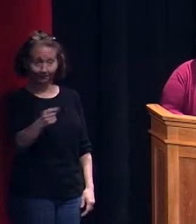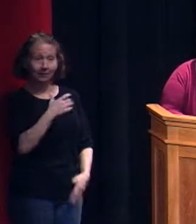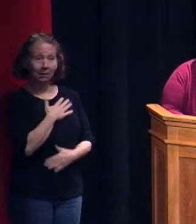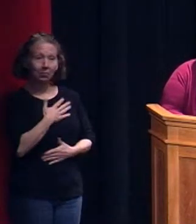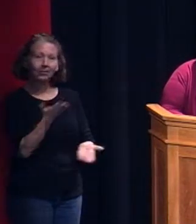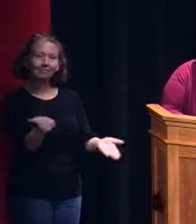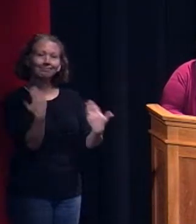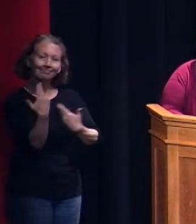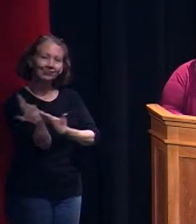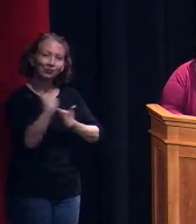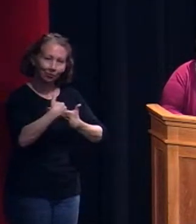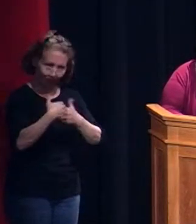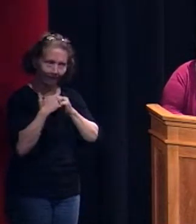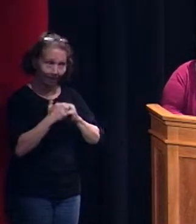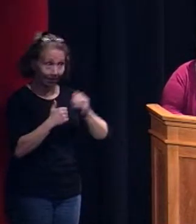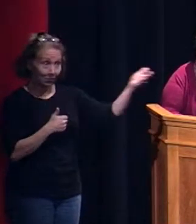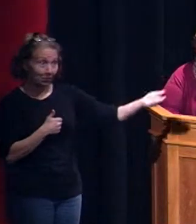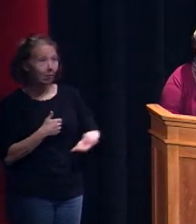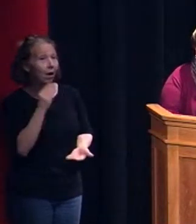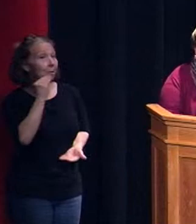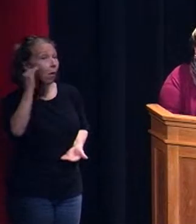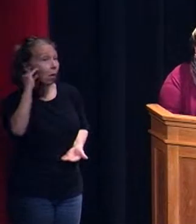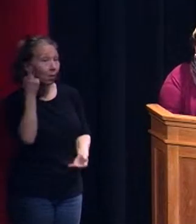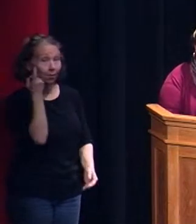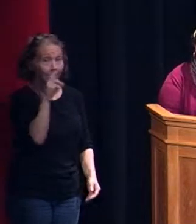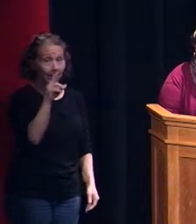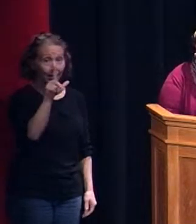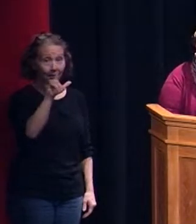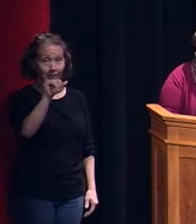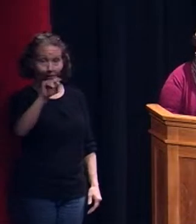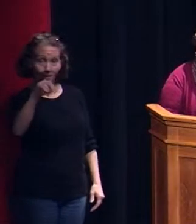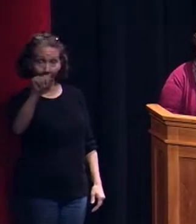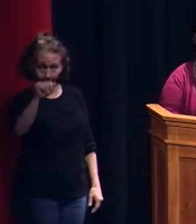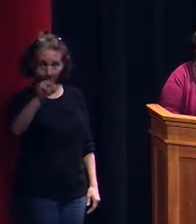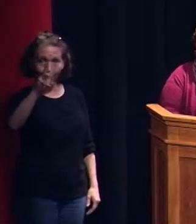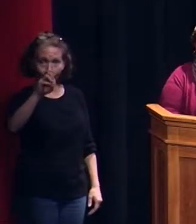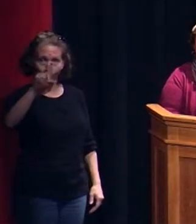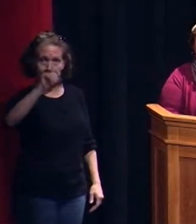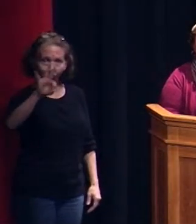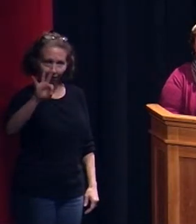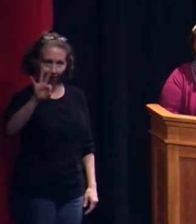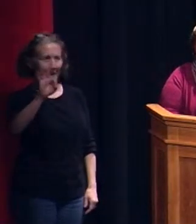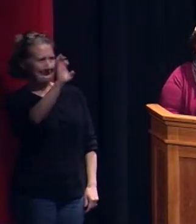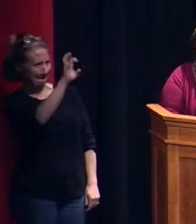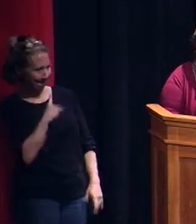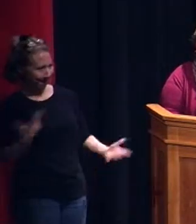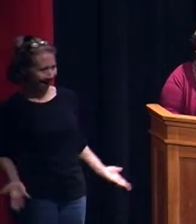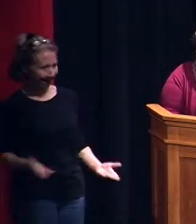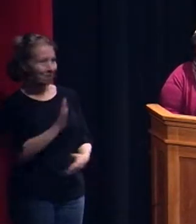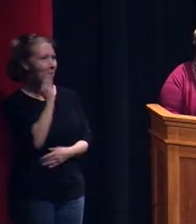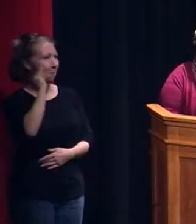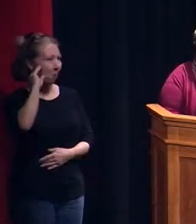Please join me in welcoming home Dr. Linda Woodruff back to E.C. Glass High School.